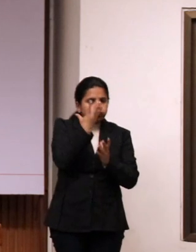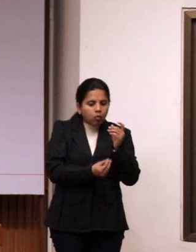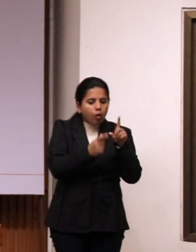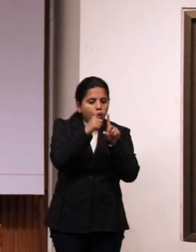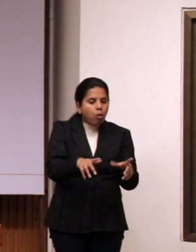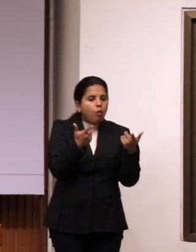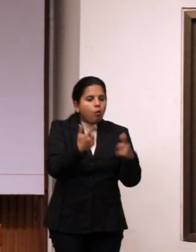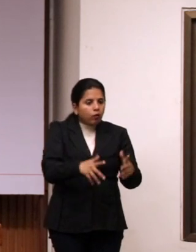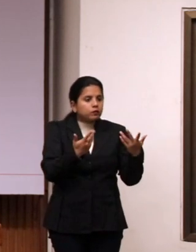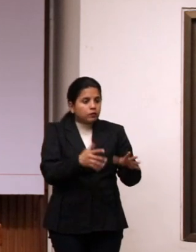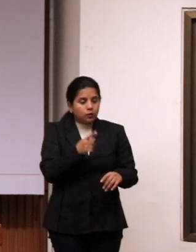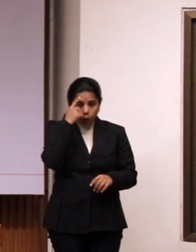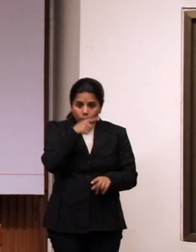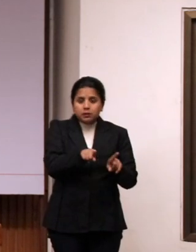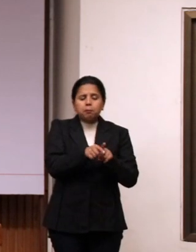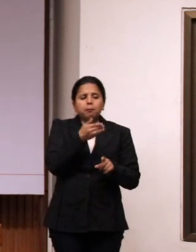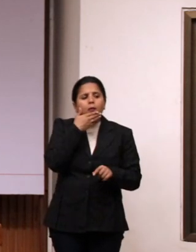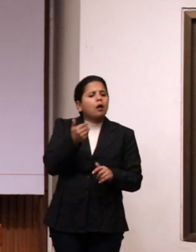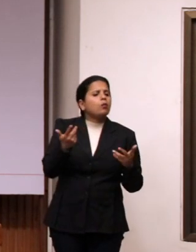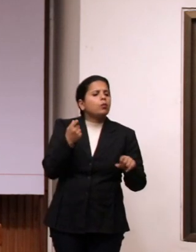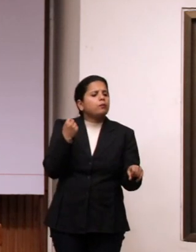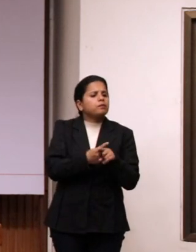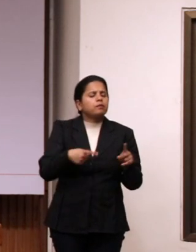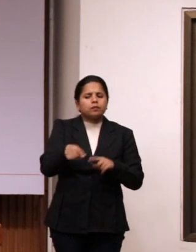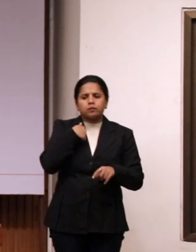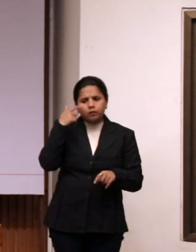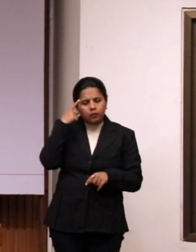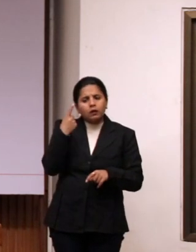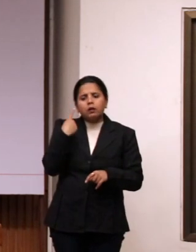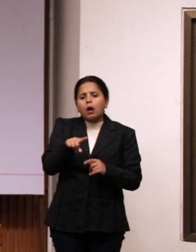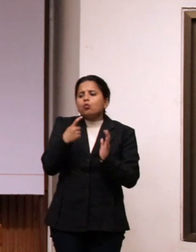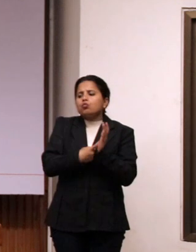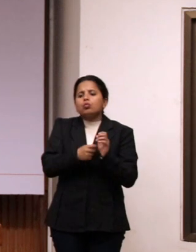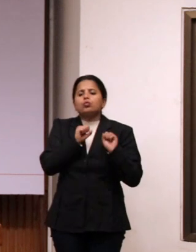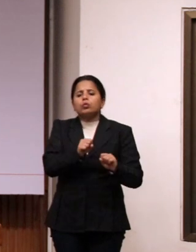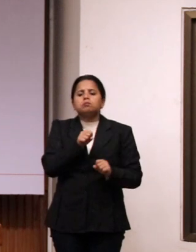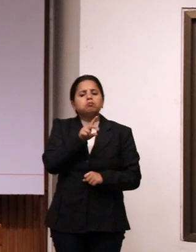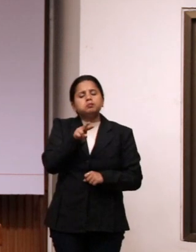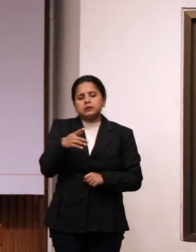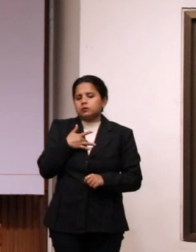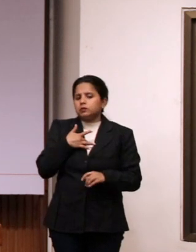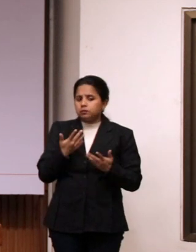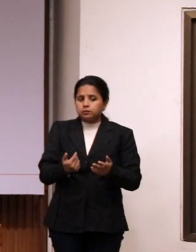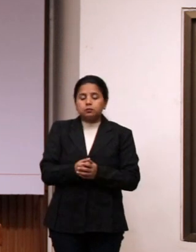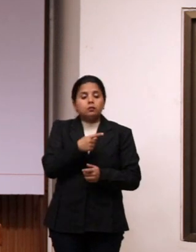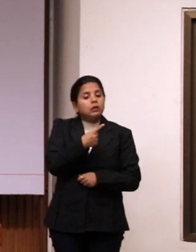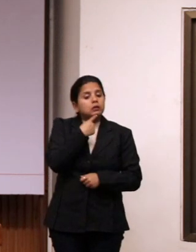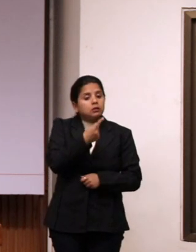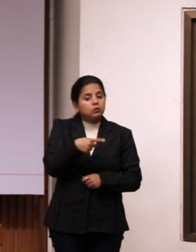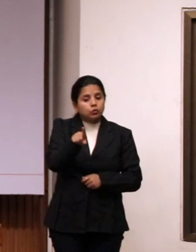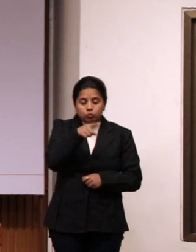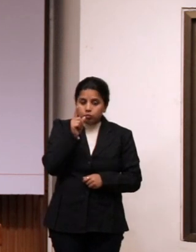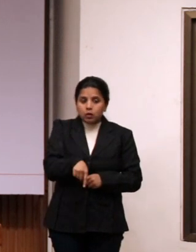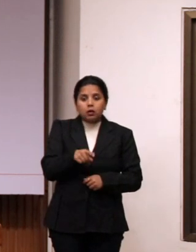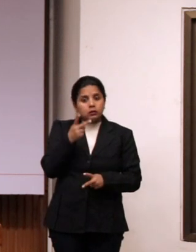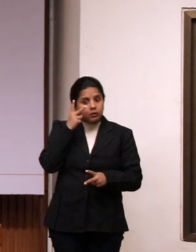even lost. And for me, that is based on very sound ecological principle. What does it mean? It means, it says that you need to have a